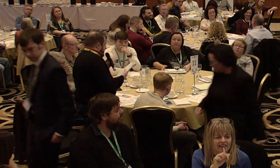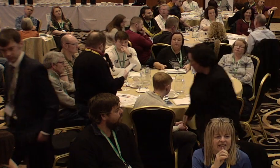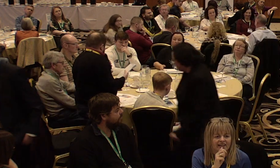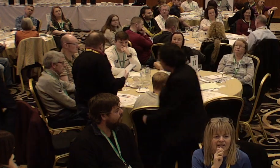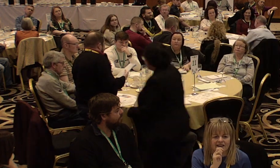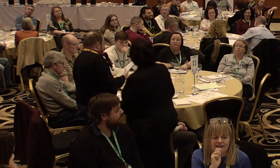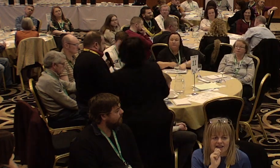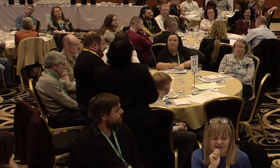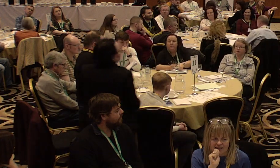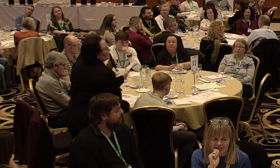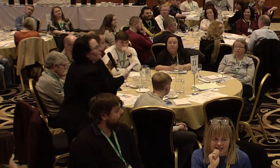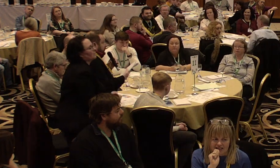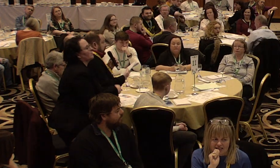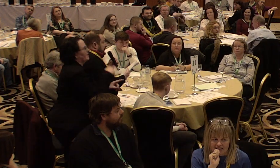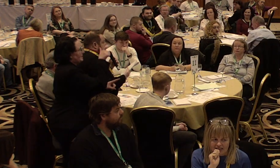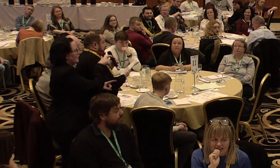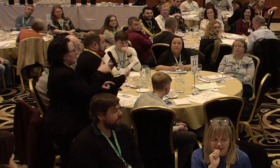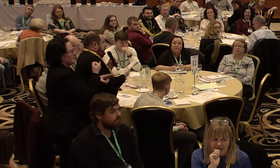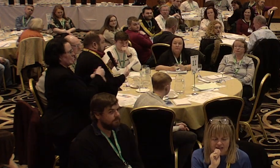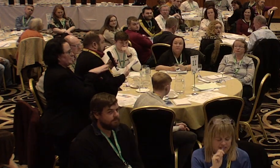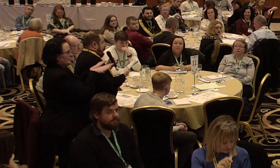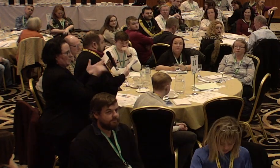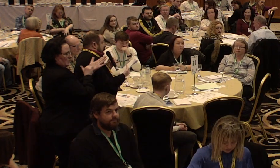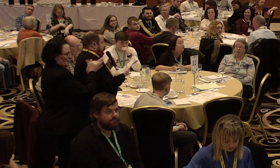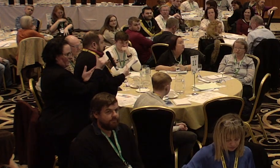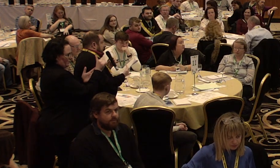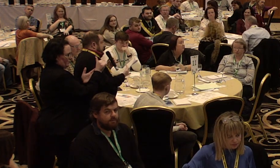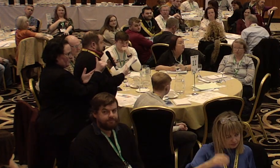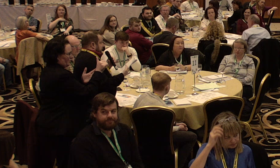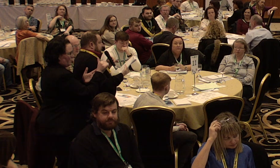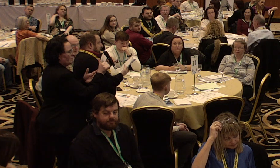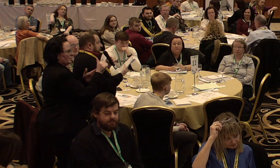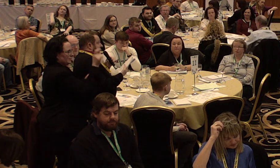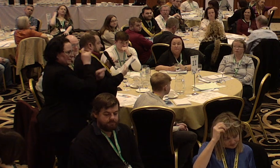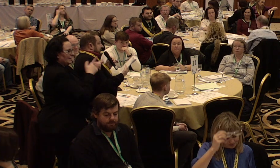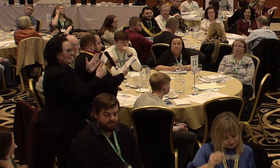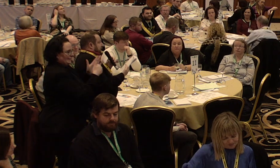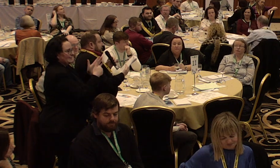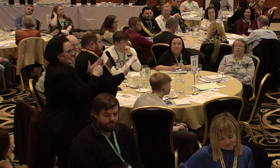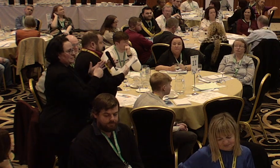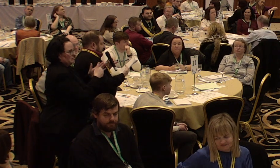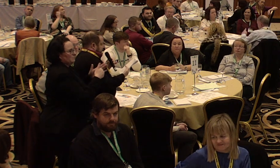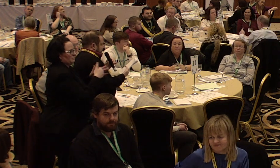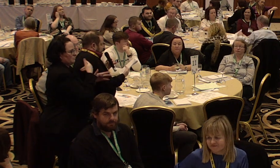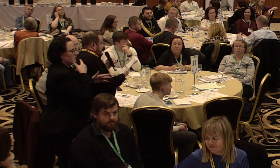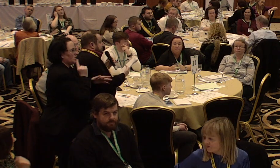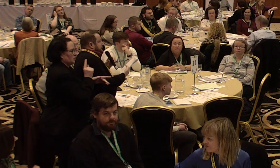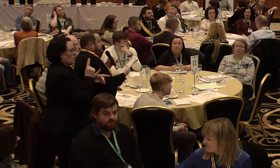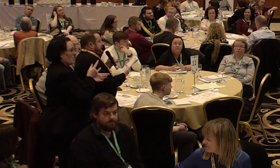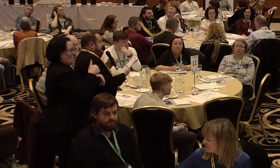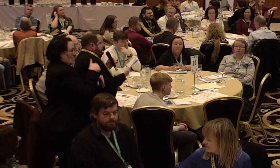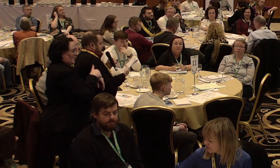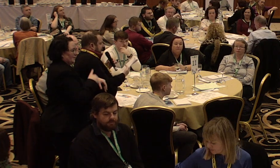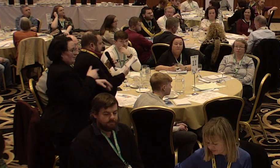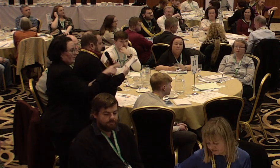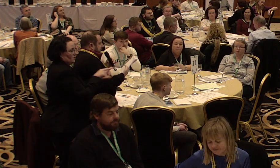The citizens at table 11 considered yes, that gender affects the life choices that people